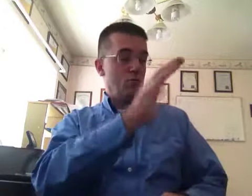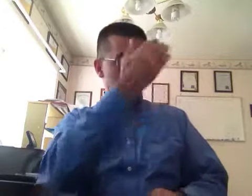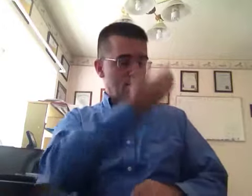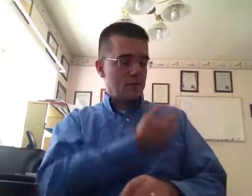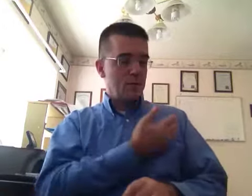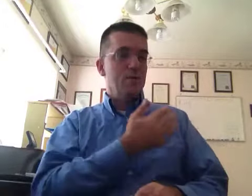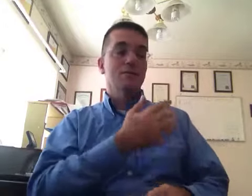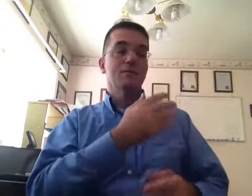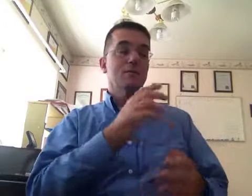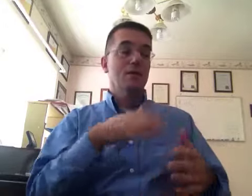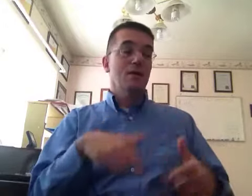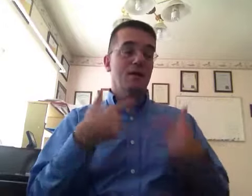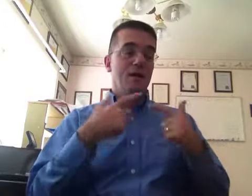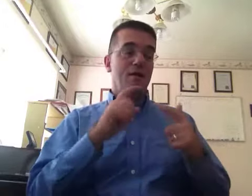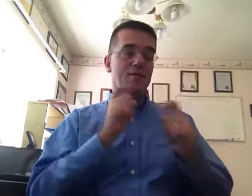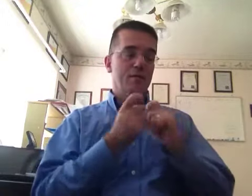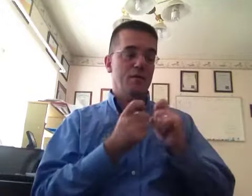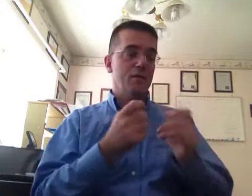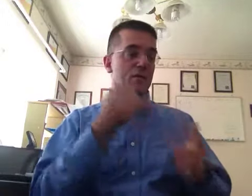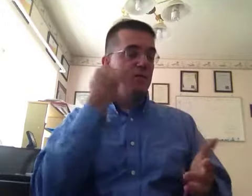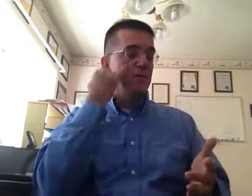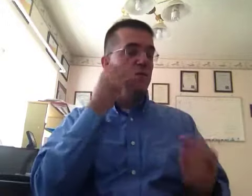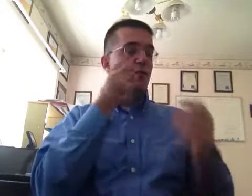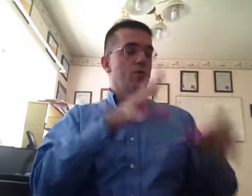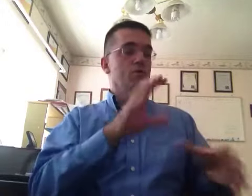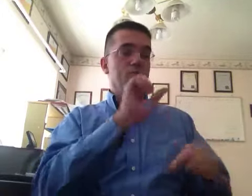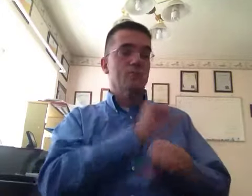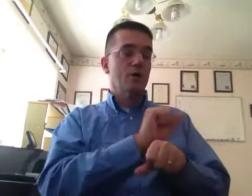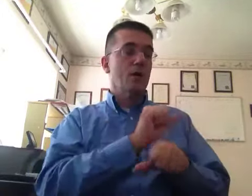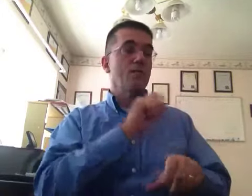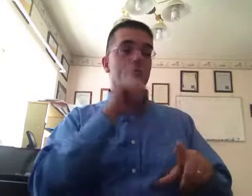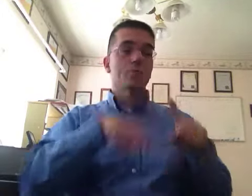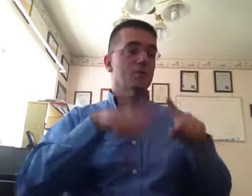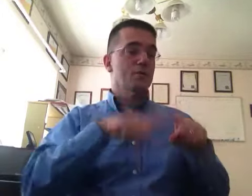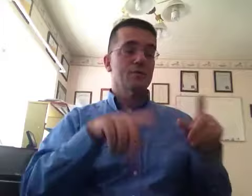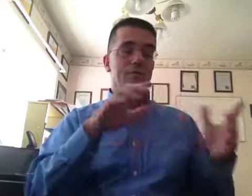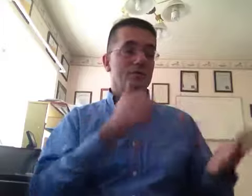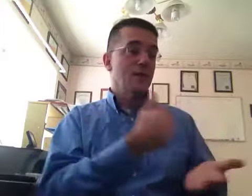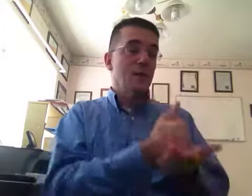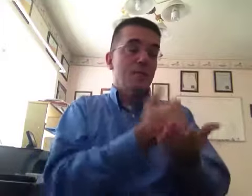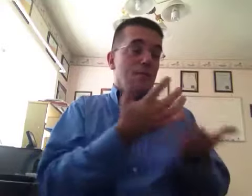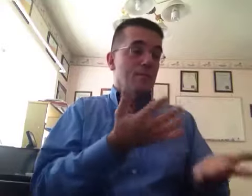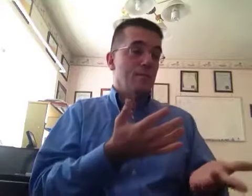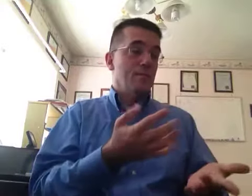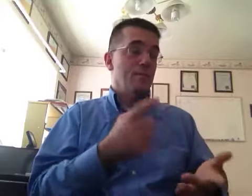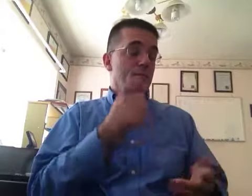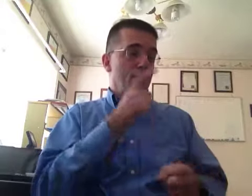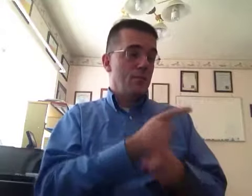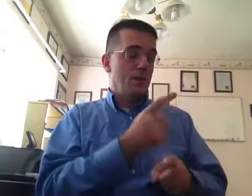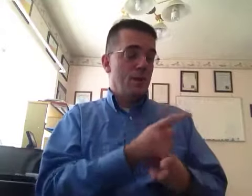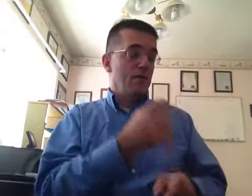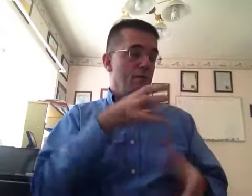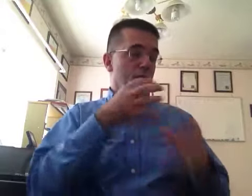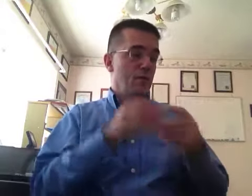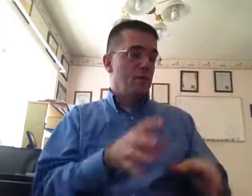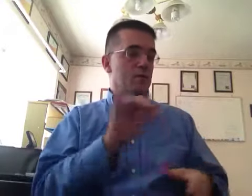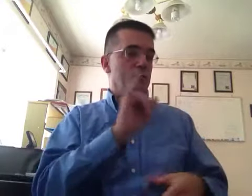have the cash to do the price tag if you lost the job today, whether the house is paid off or not. Mm-hmm. If you lost the insurance today, of course you'd keep it under COBRA,